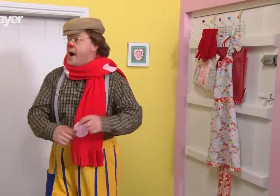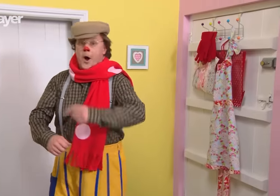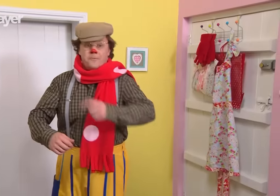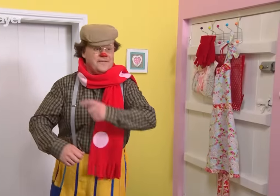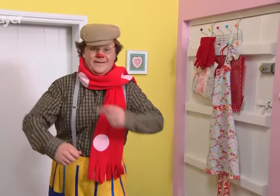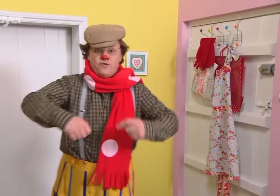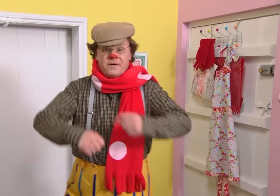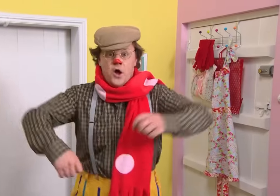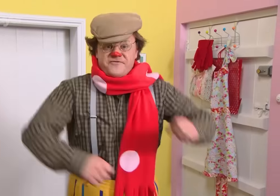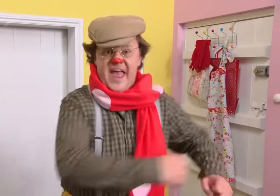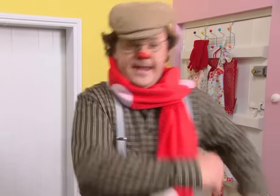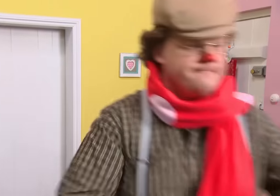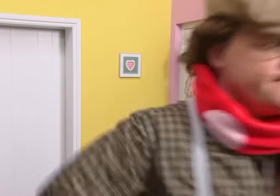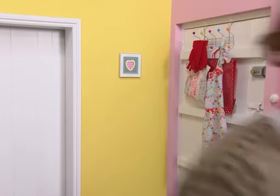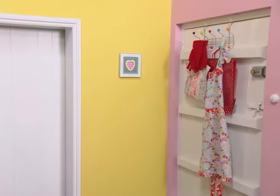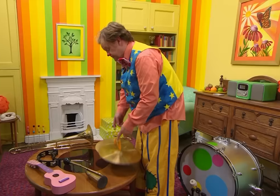Oh, I was dropping off then.